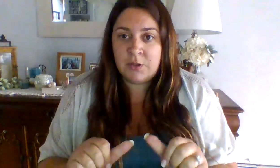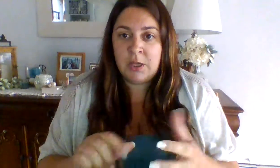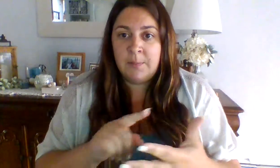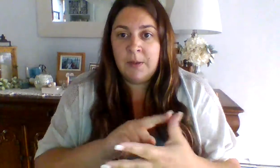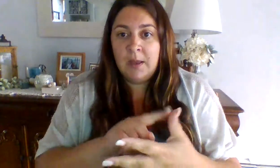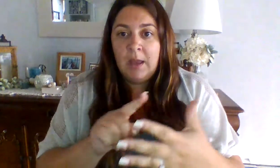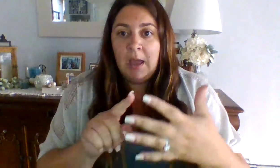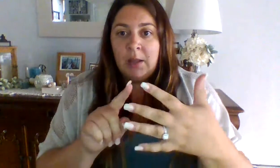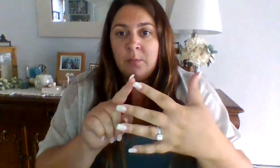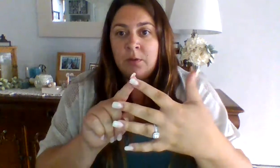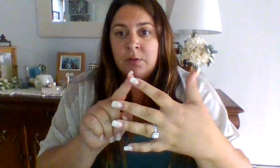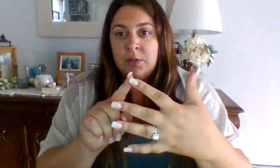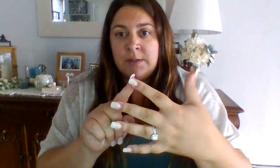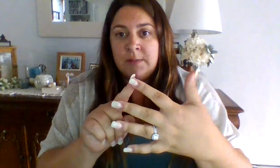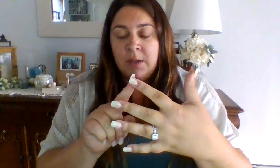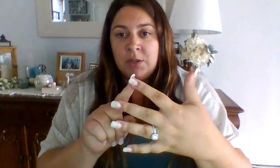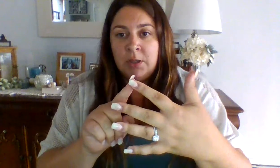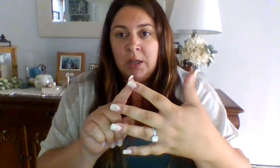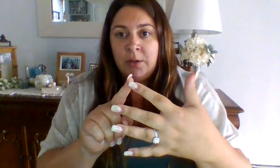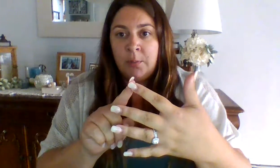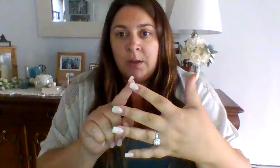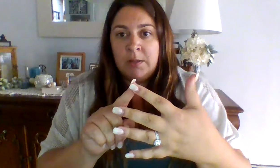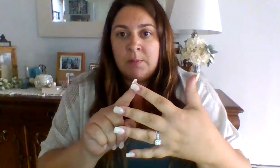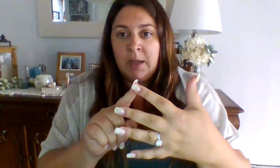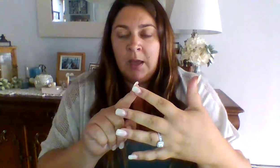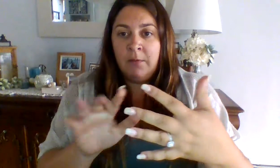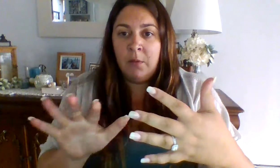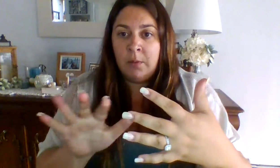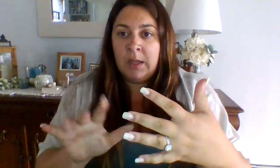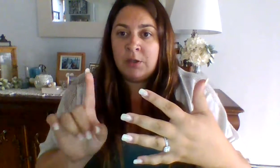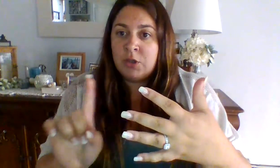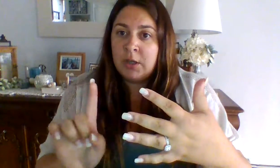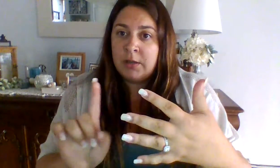shape, and then we'll just mention the other ones. We have location,